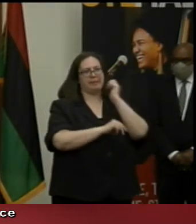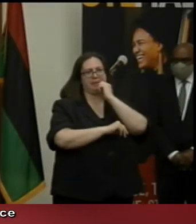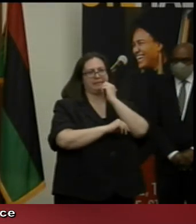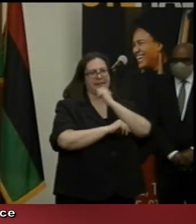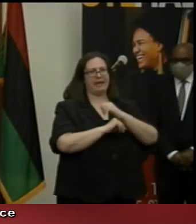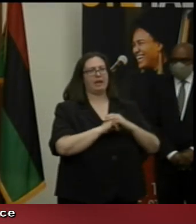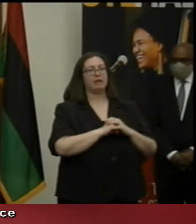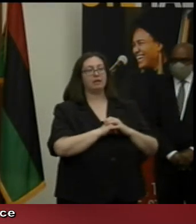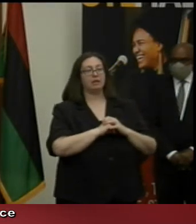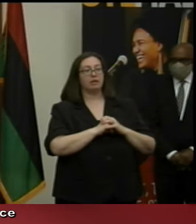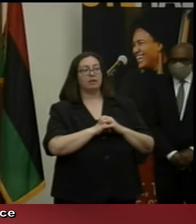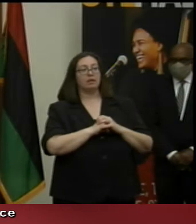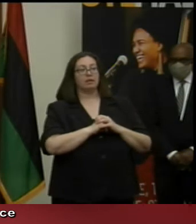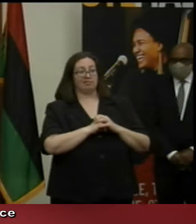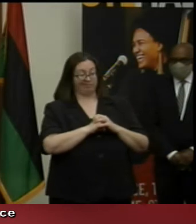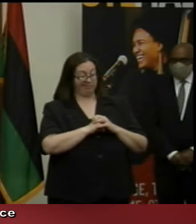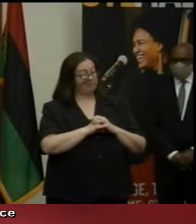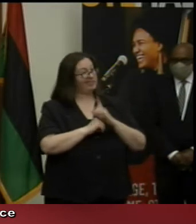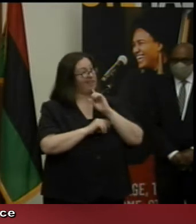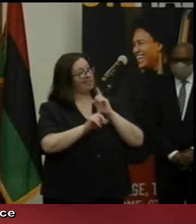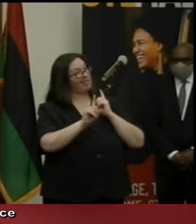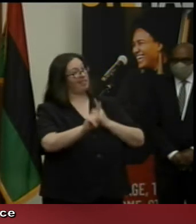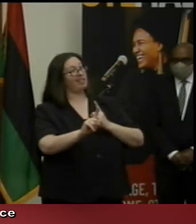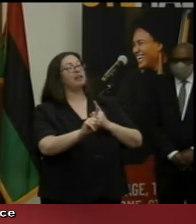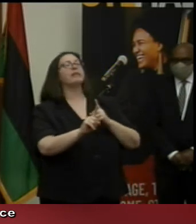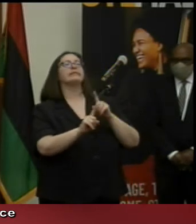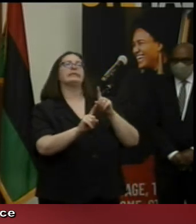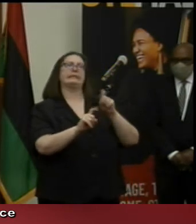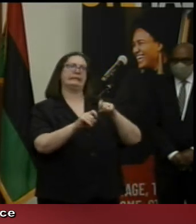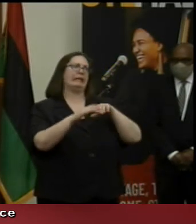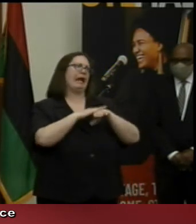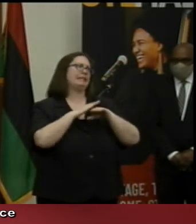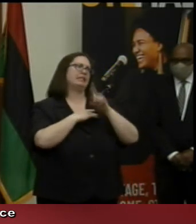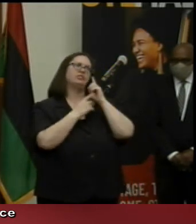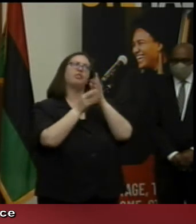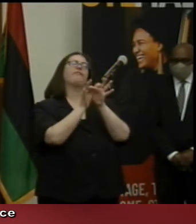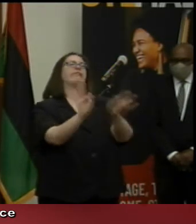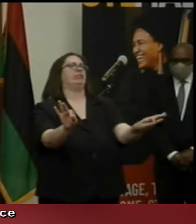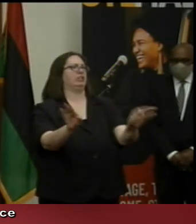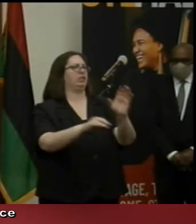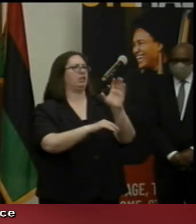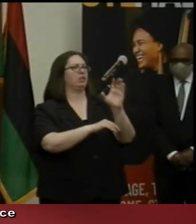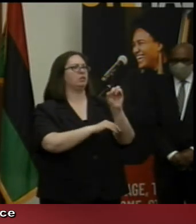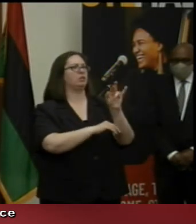for access to free COVID-19 testing in our community.